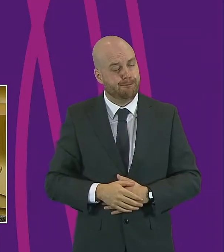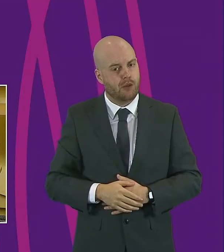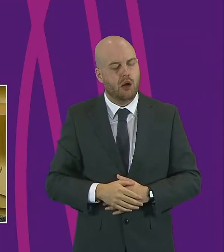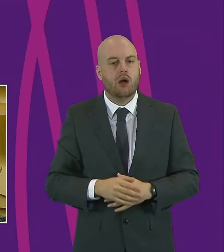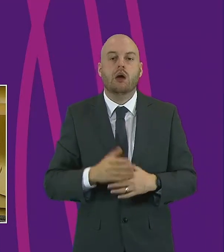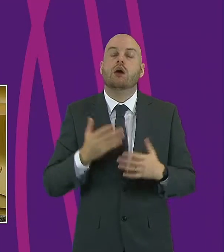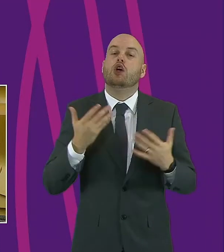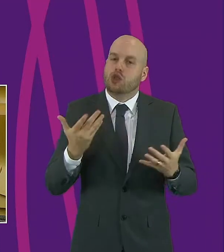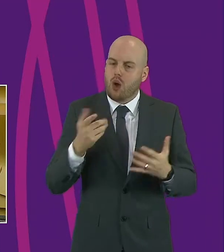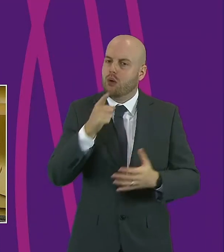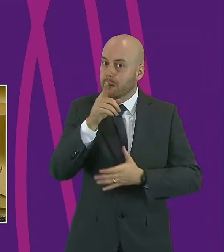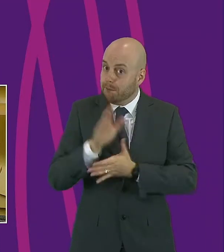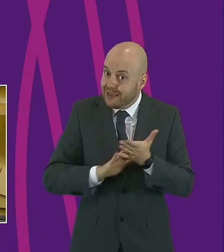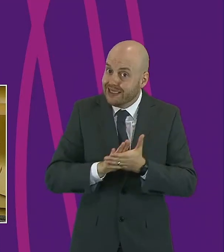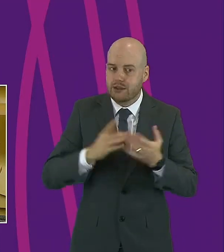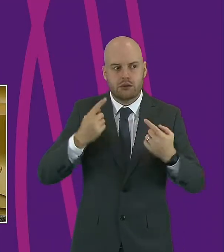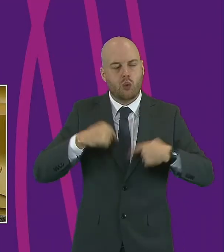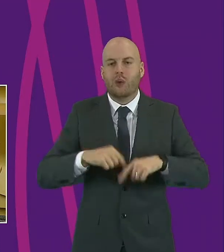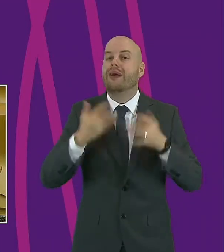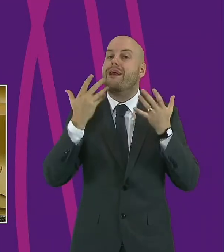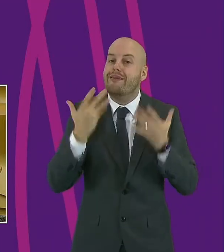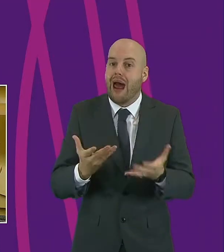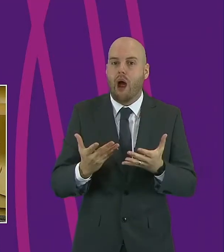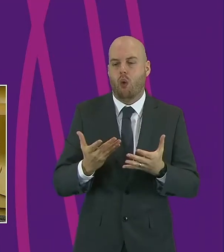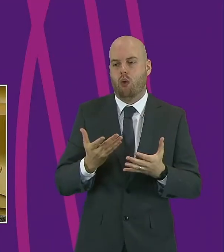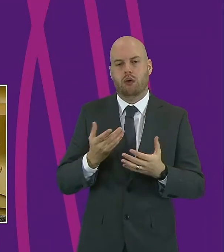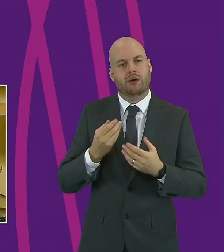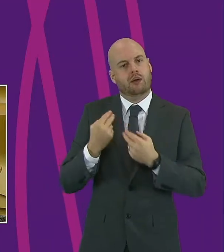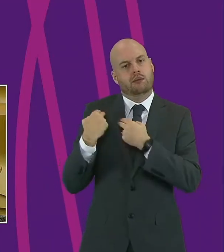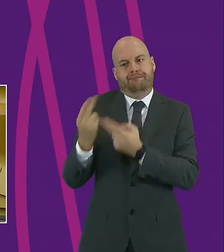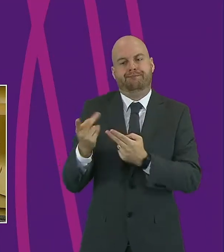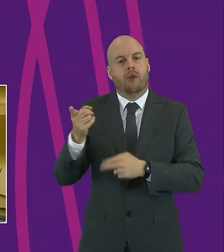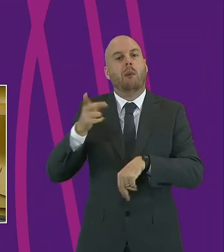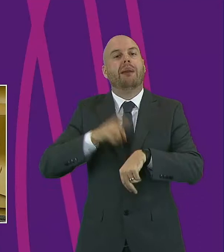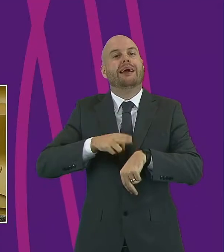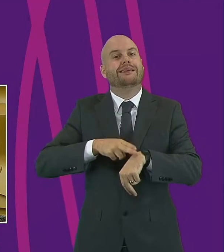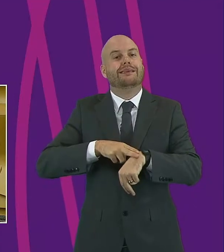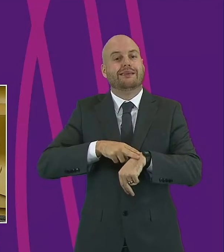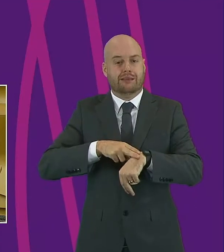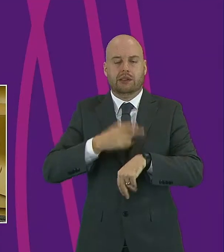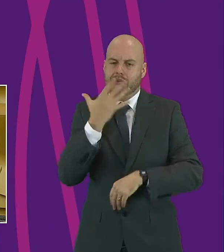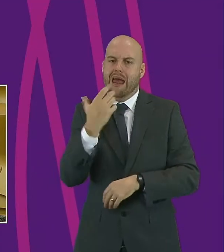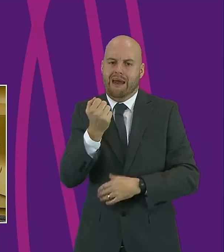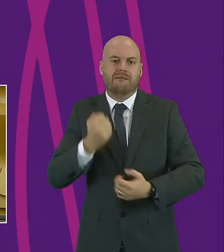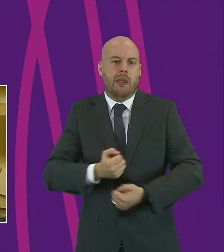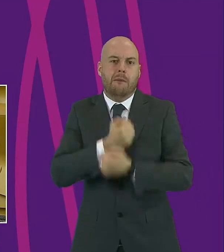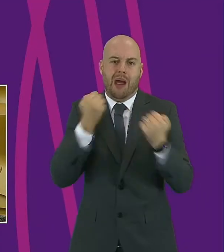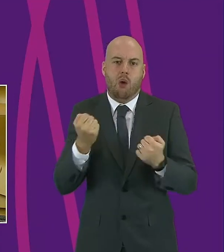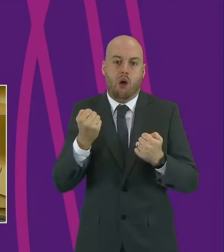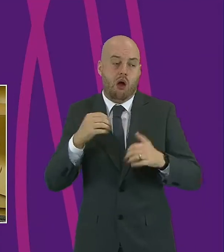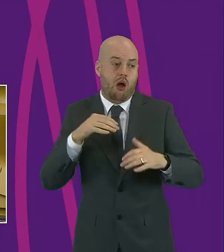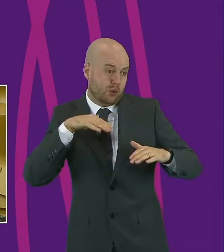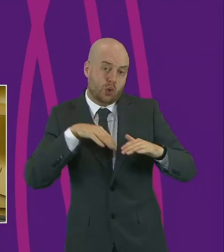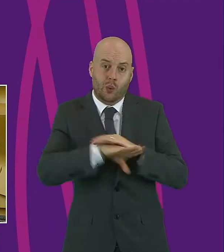police powers of enforcement to break up and disperse large indoor gatherings. We